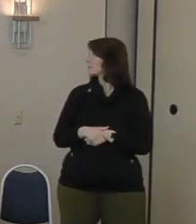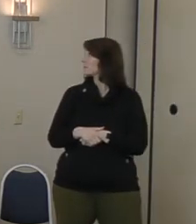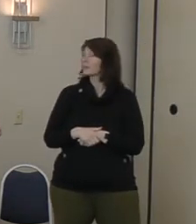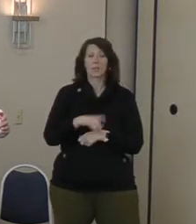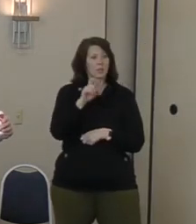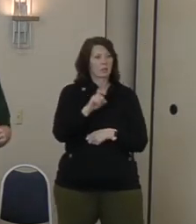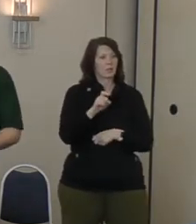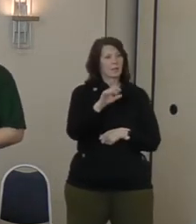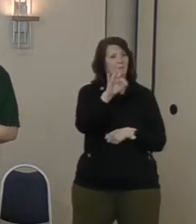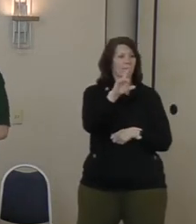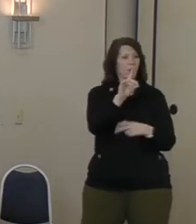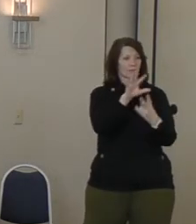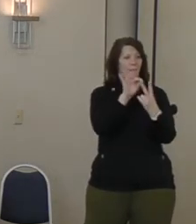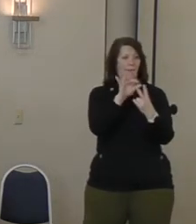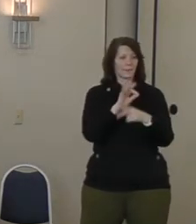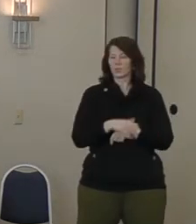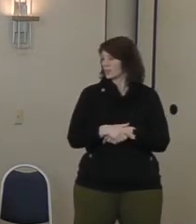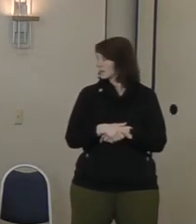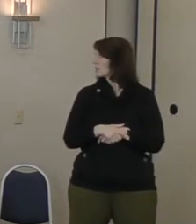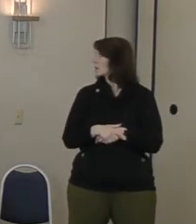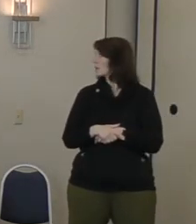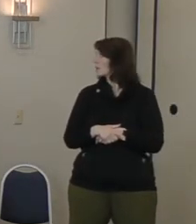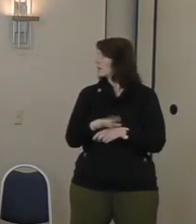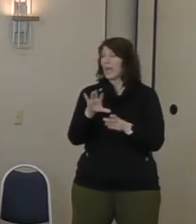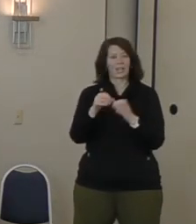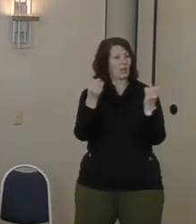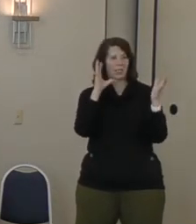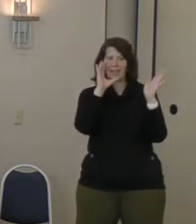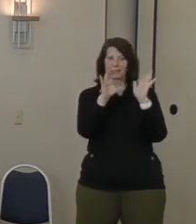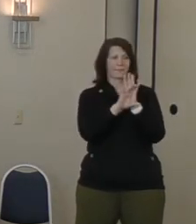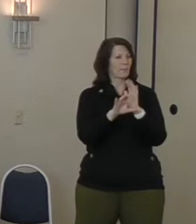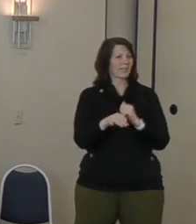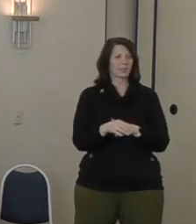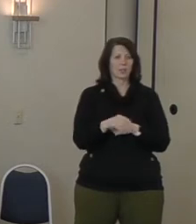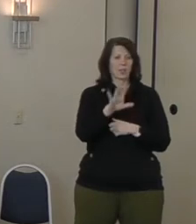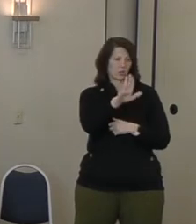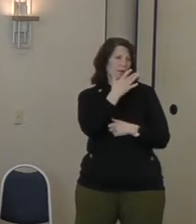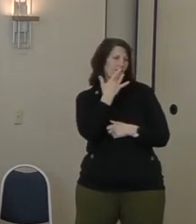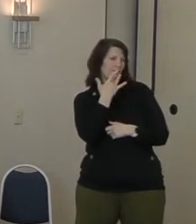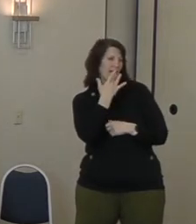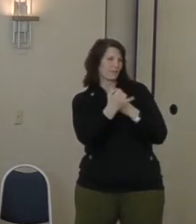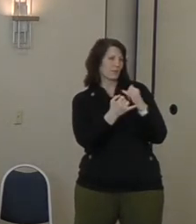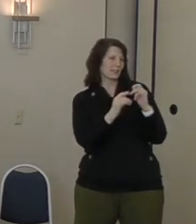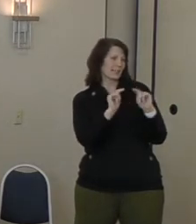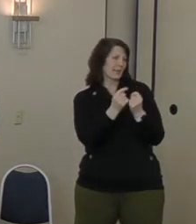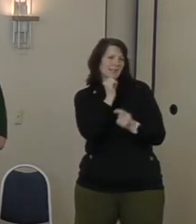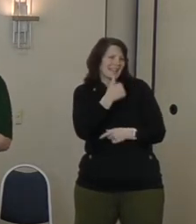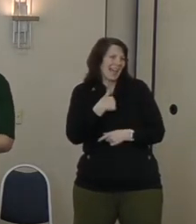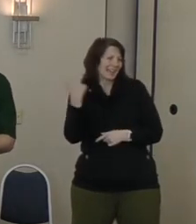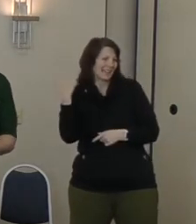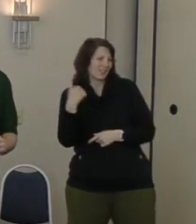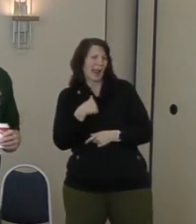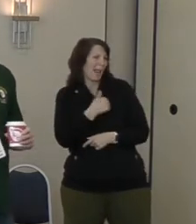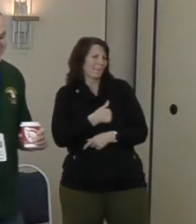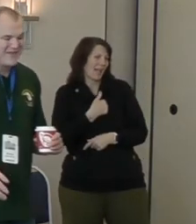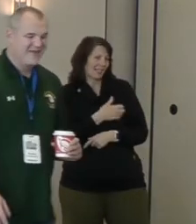You need to give your forwards options. So I included lots of pictures. If your favorite team is not in here, I apologize.